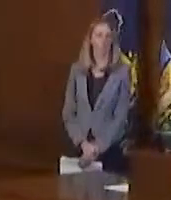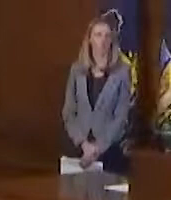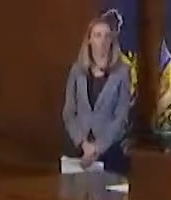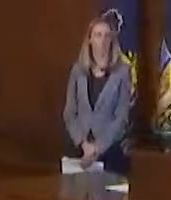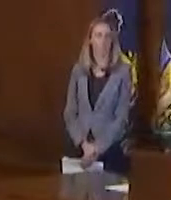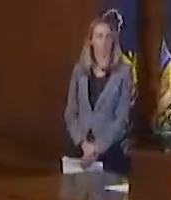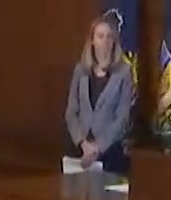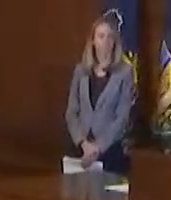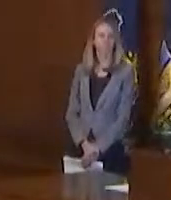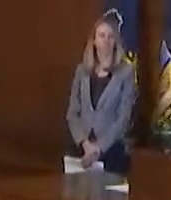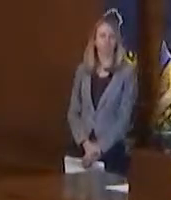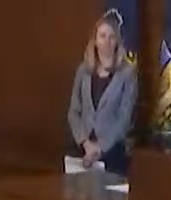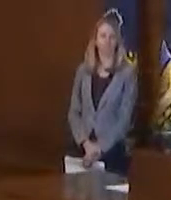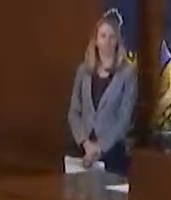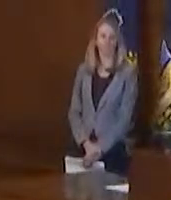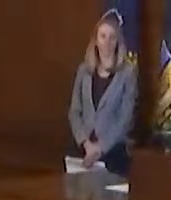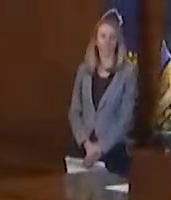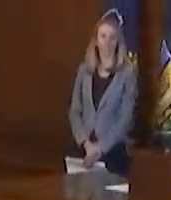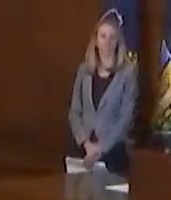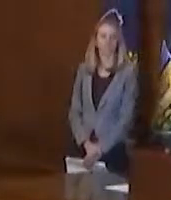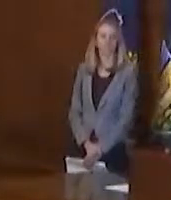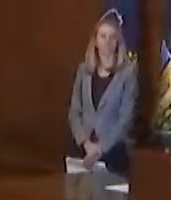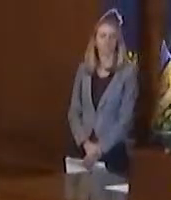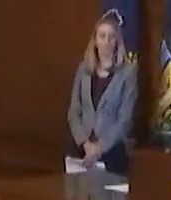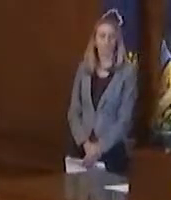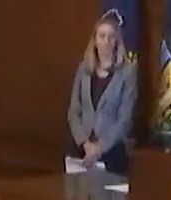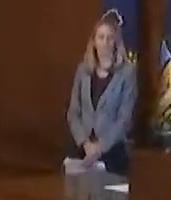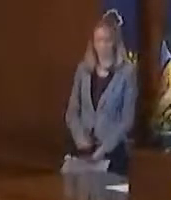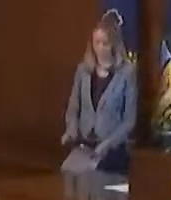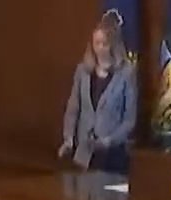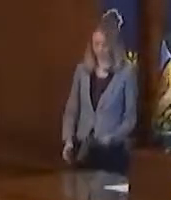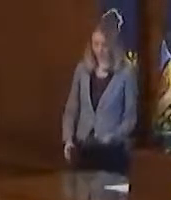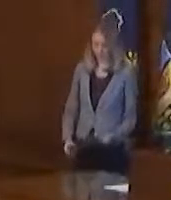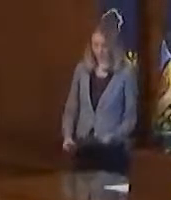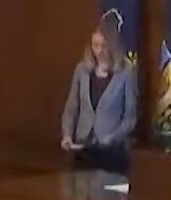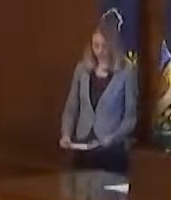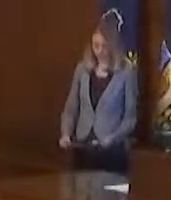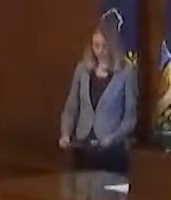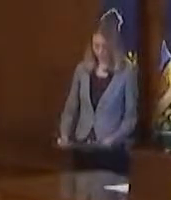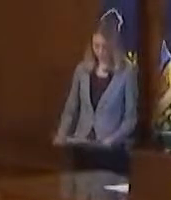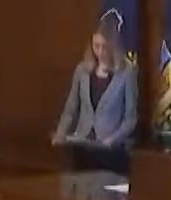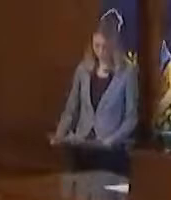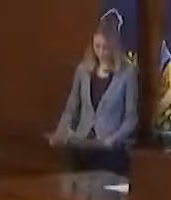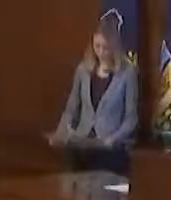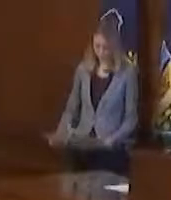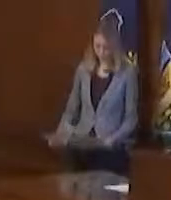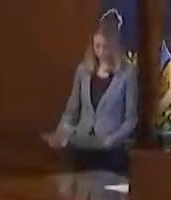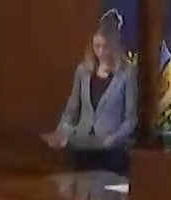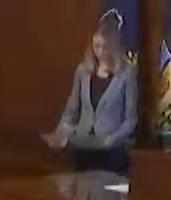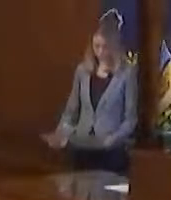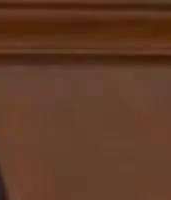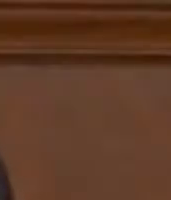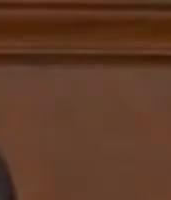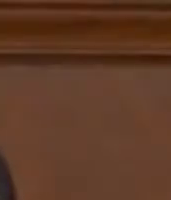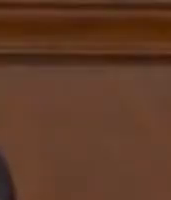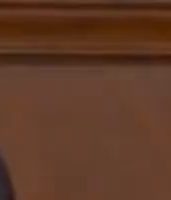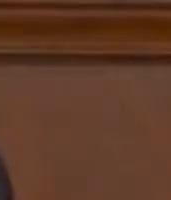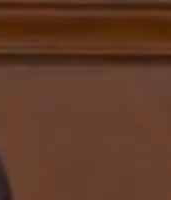on the one-year anniversary of October 27th. One of the darkest days of our city's